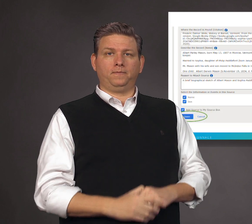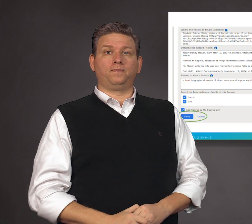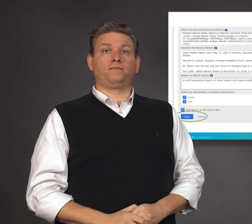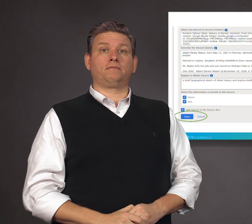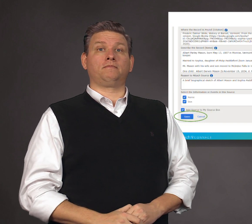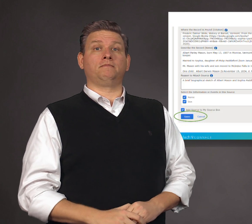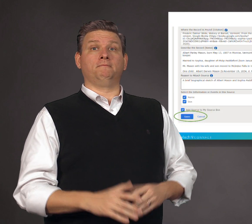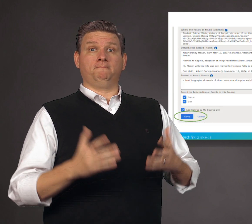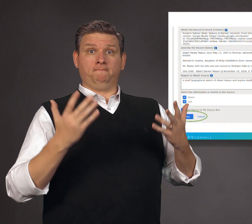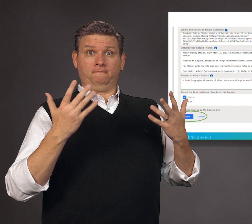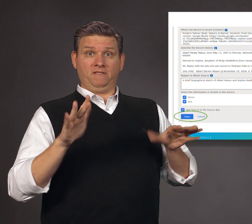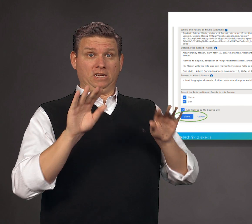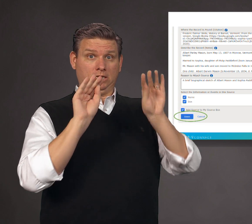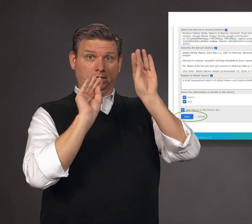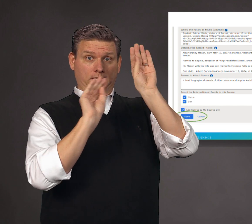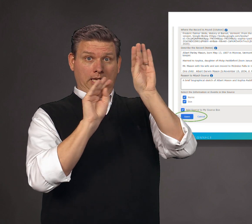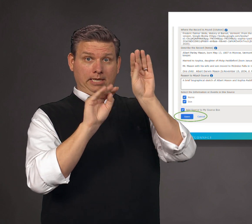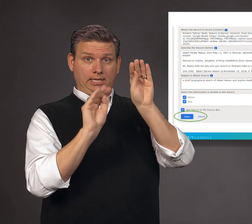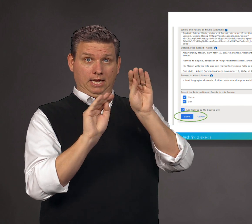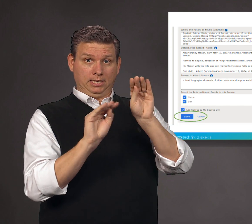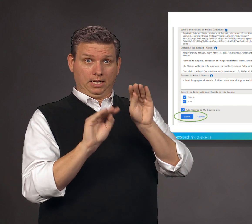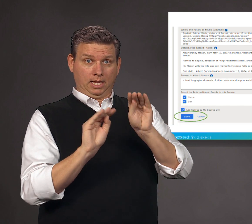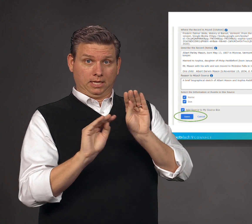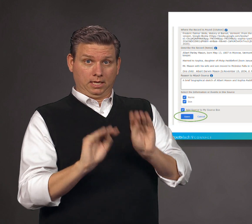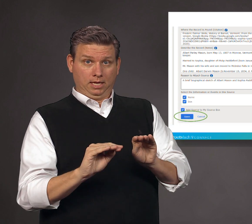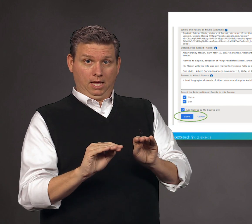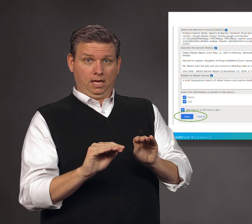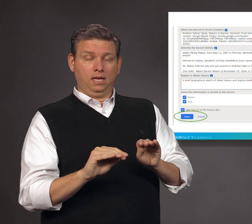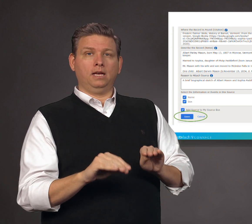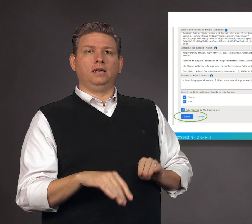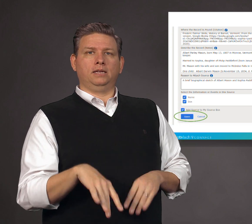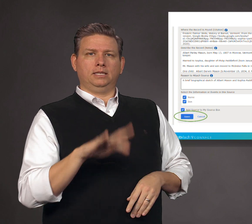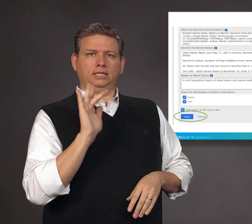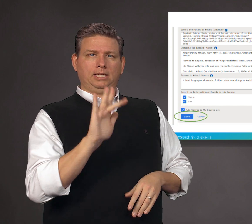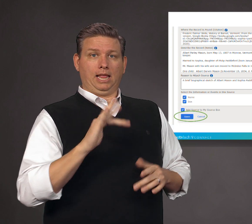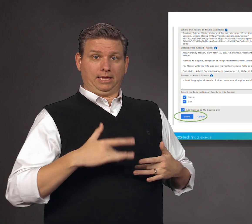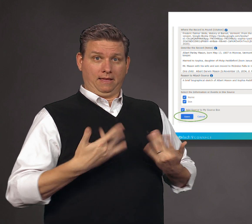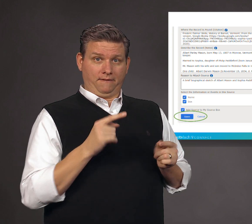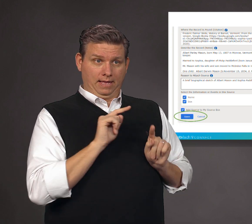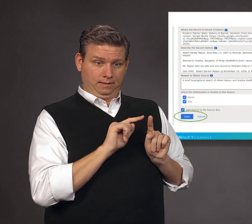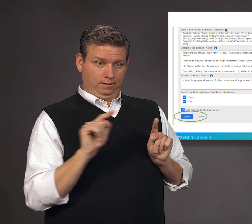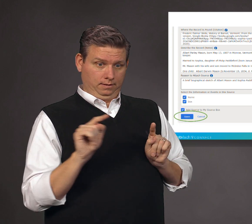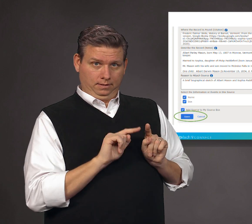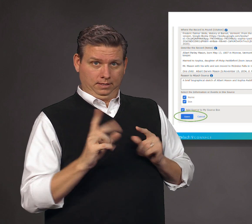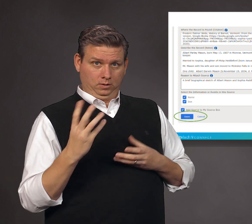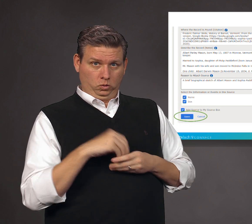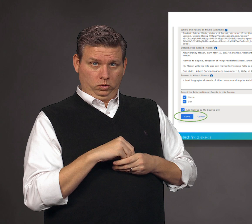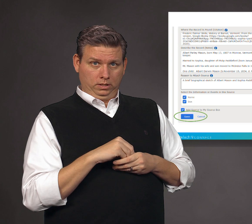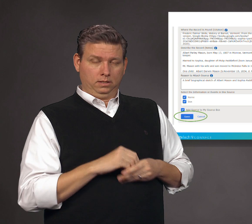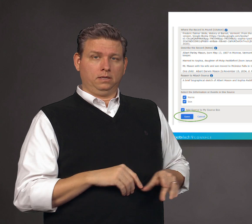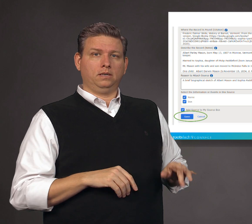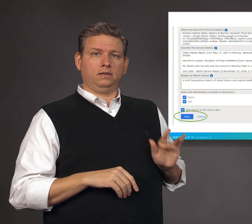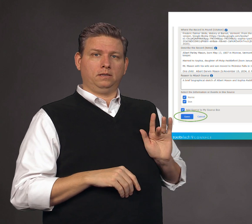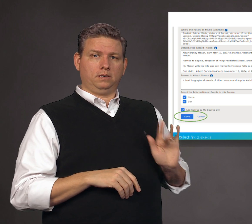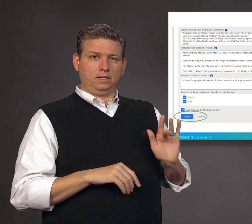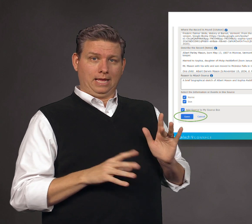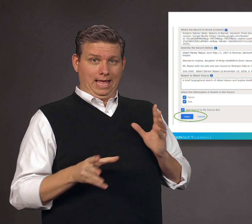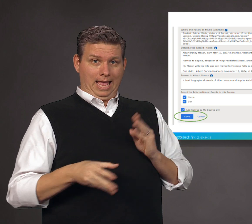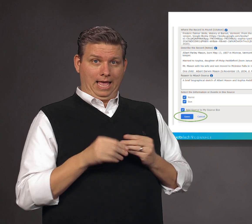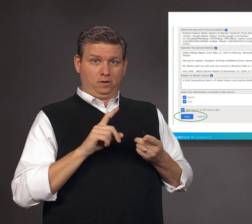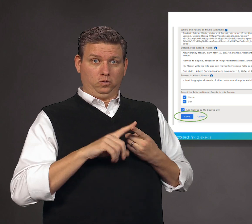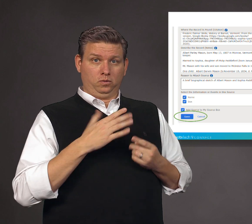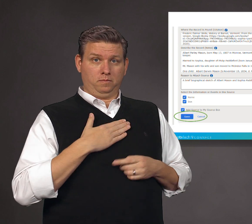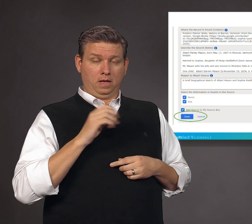Once you have added all the citation information, select the events included in the source, check the box Add Source to My Source